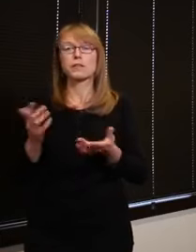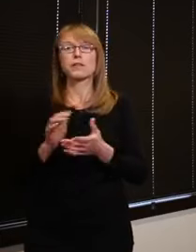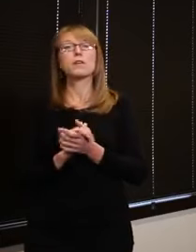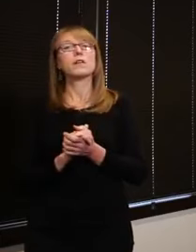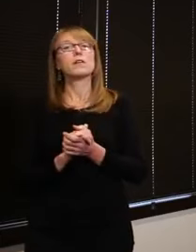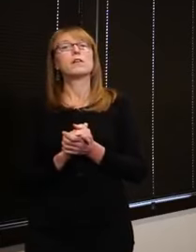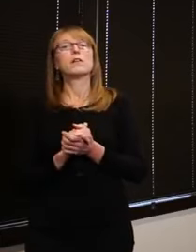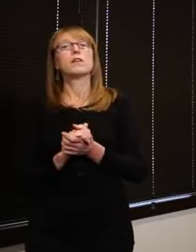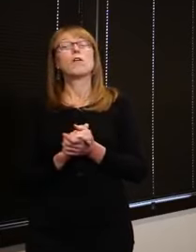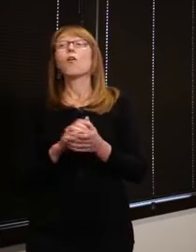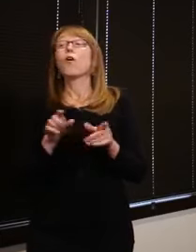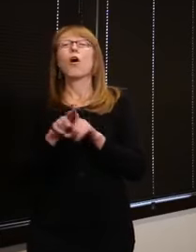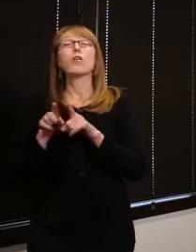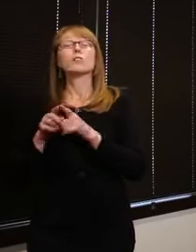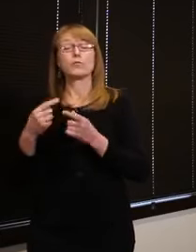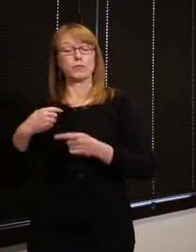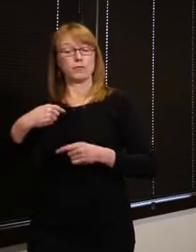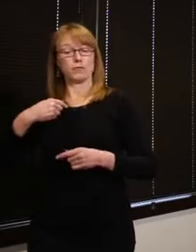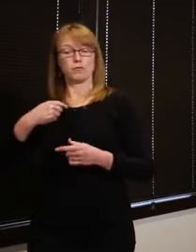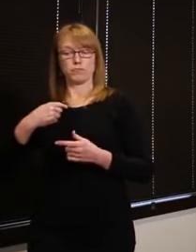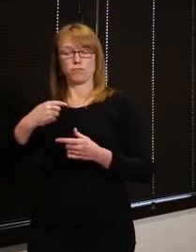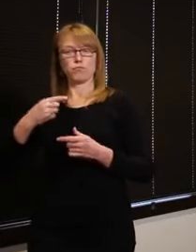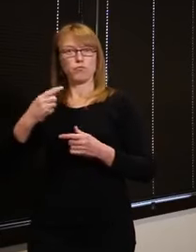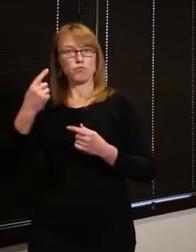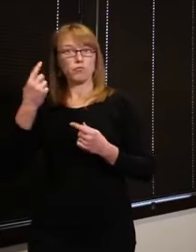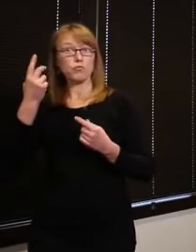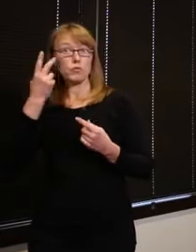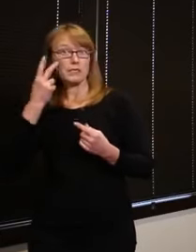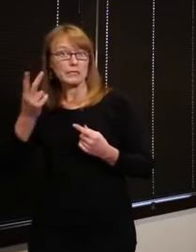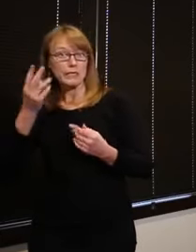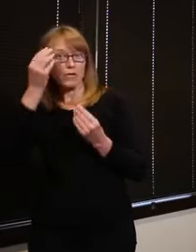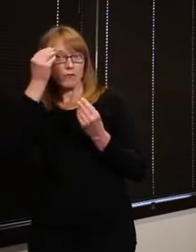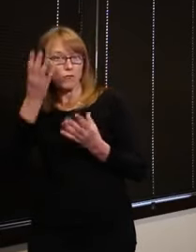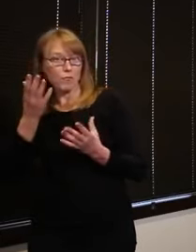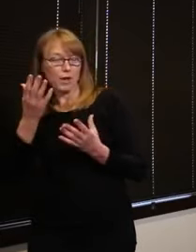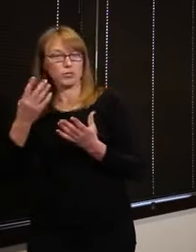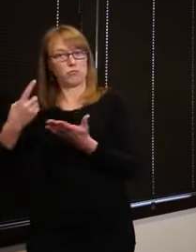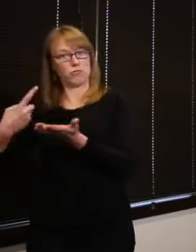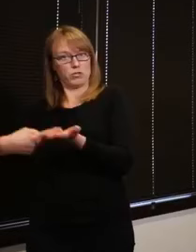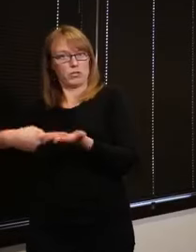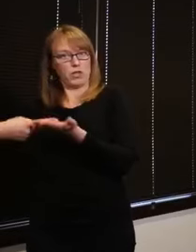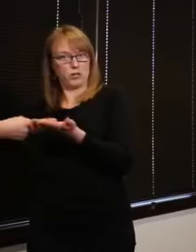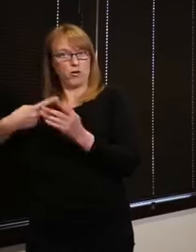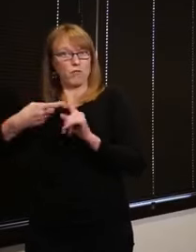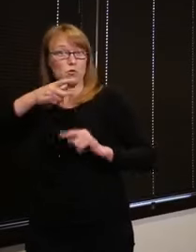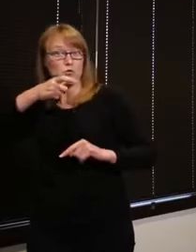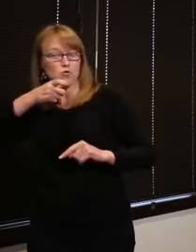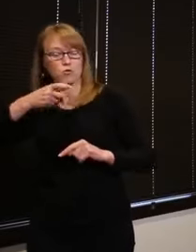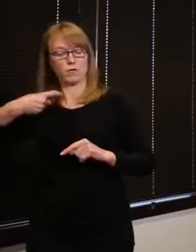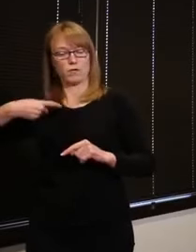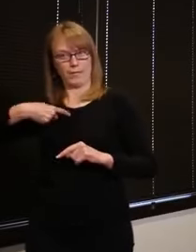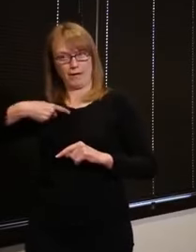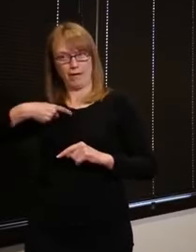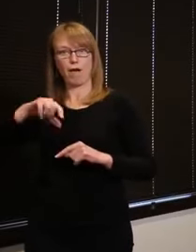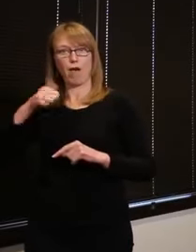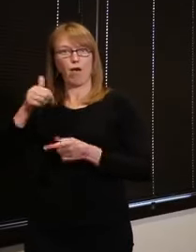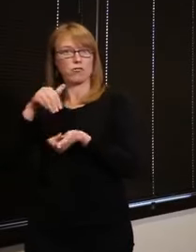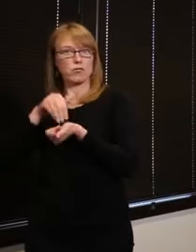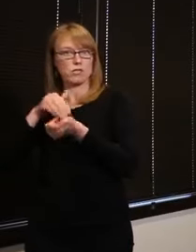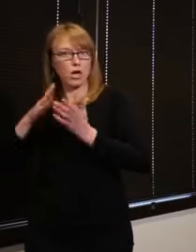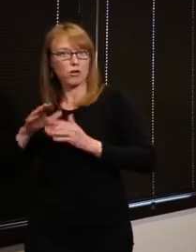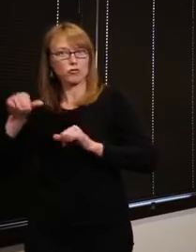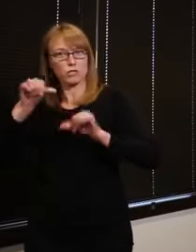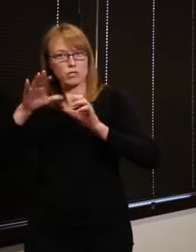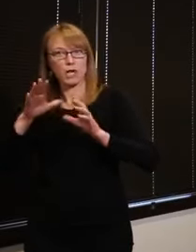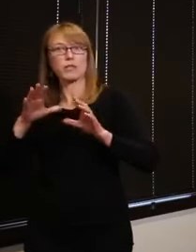the other major healthcare systems, the epidemiologists that we work with, and the data scientists on what we're seeing and what we think is